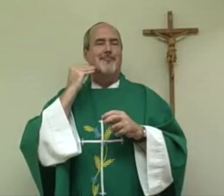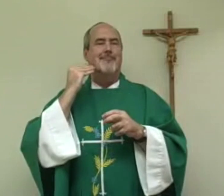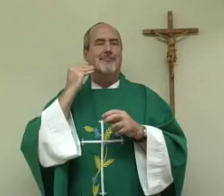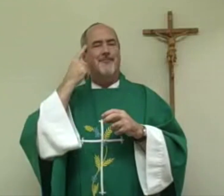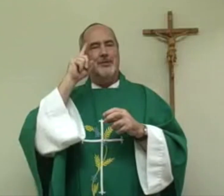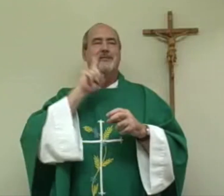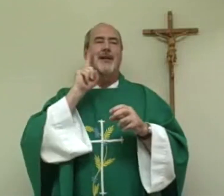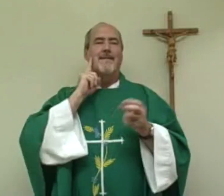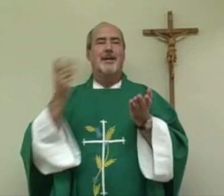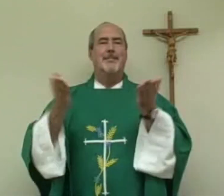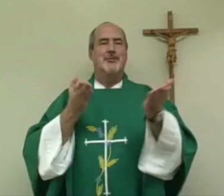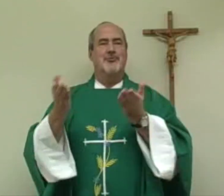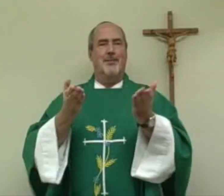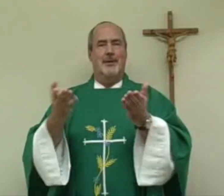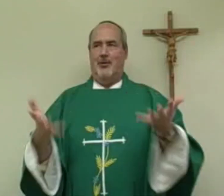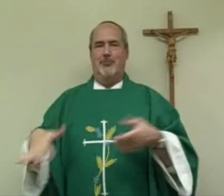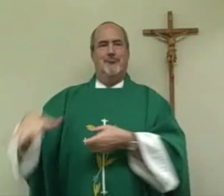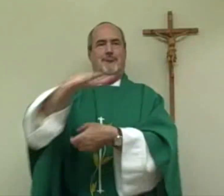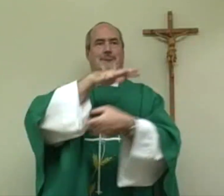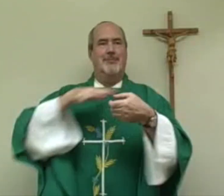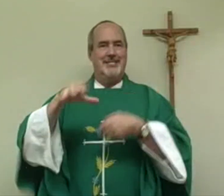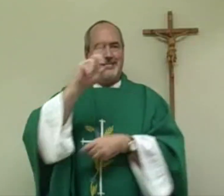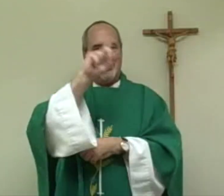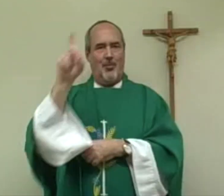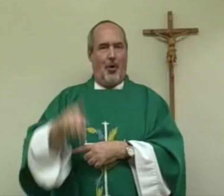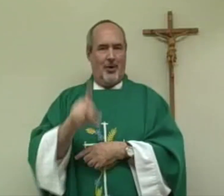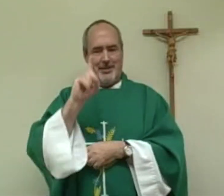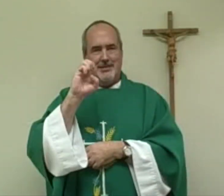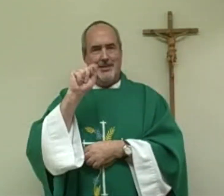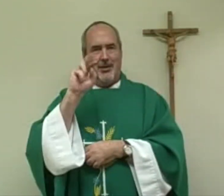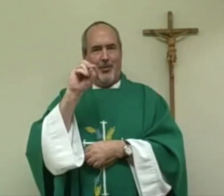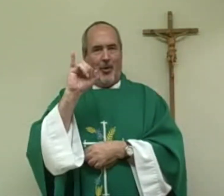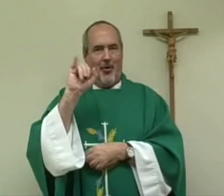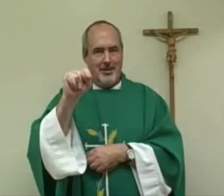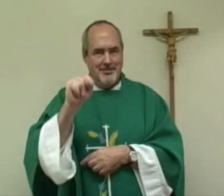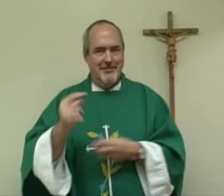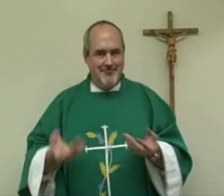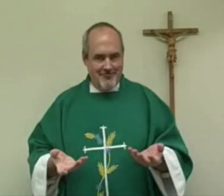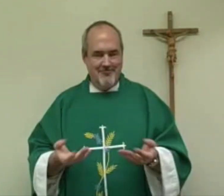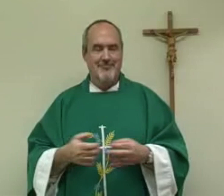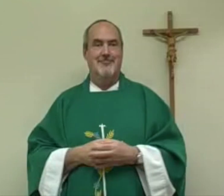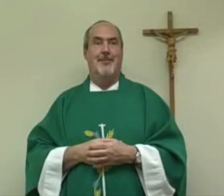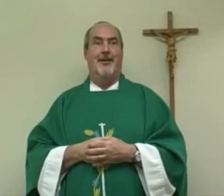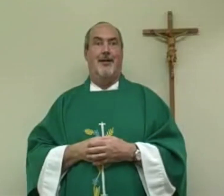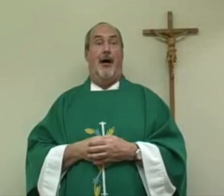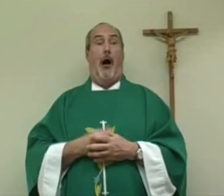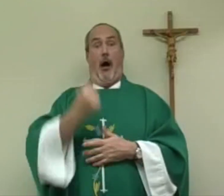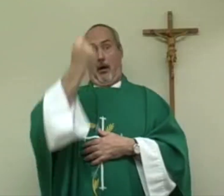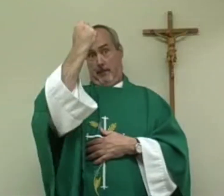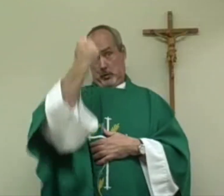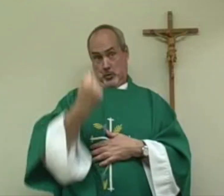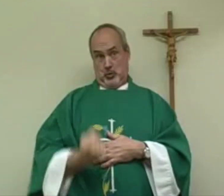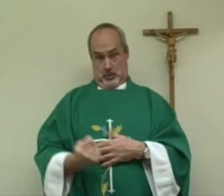St. John's Deaf Center is really the home for deaf ministries in all of the metropolitan Detroit